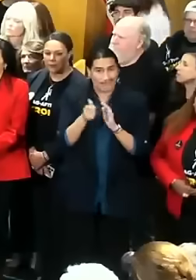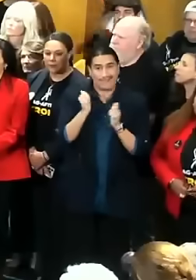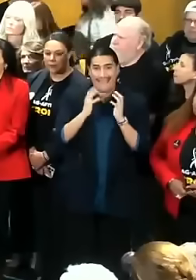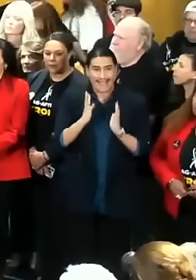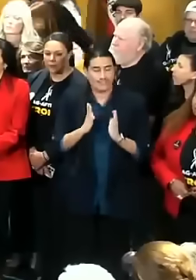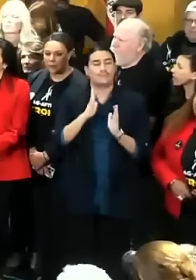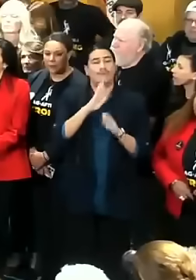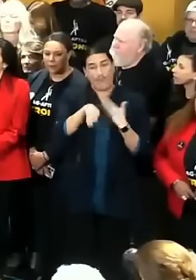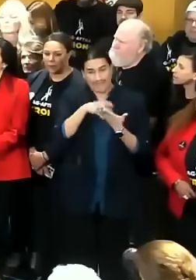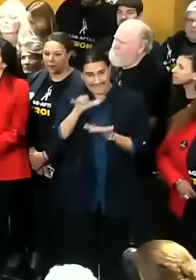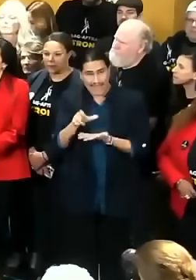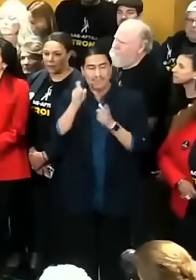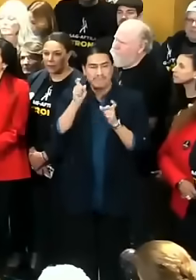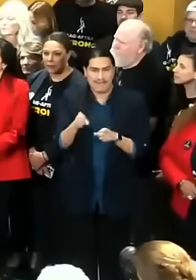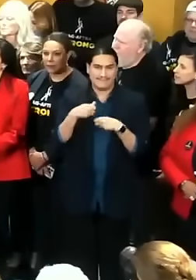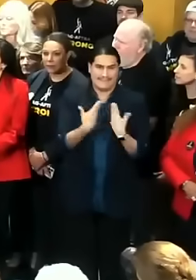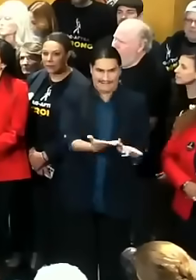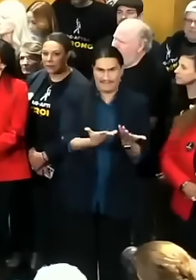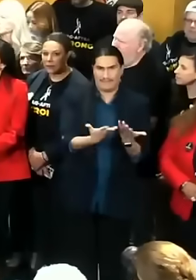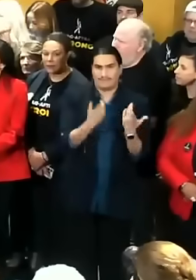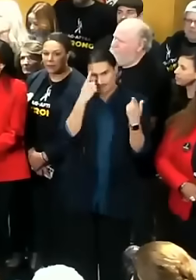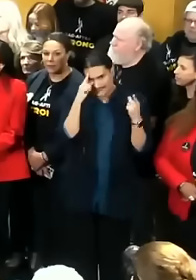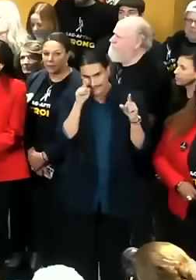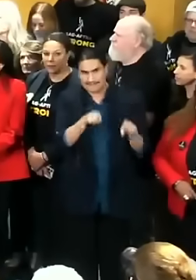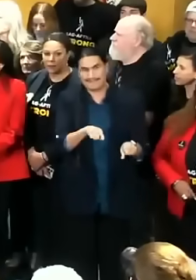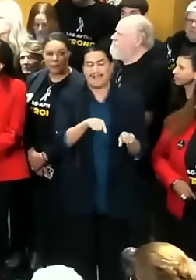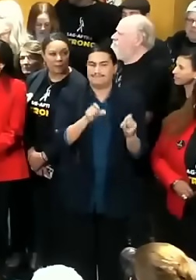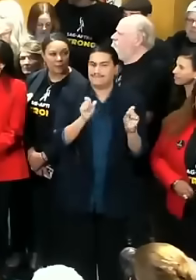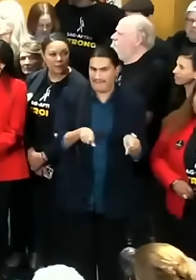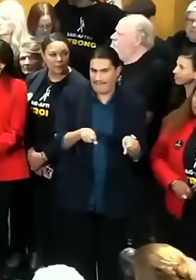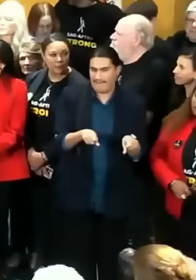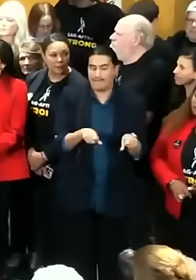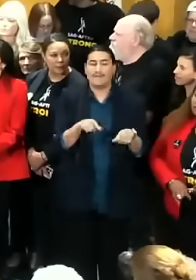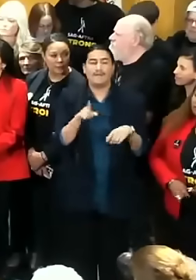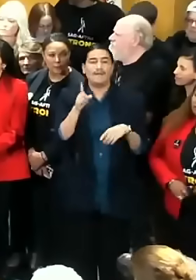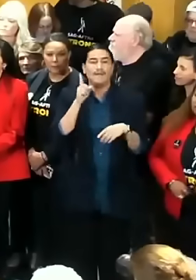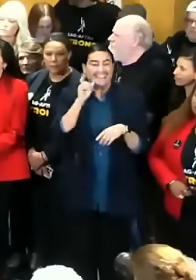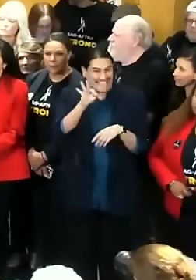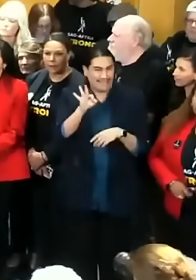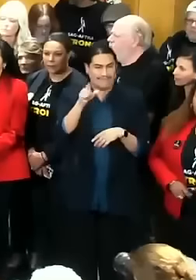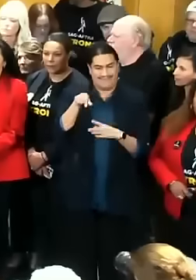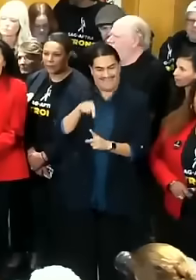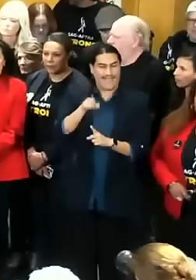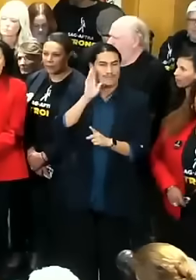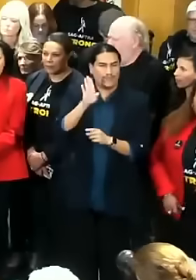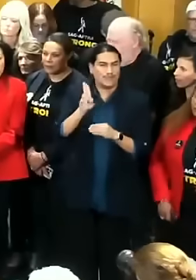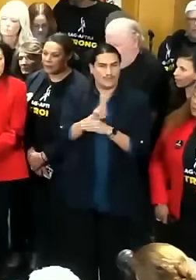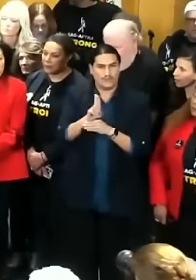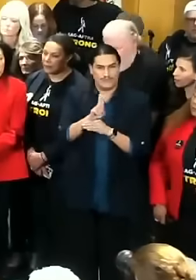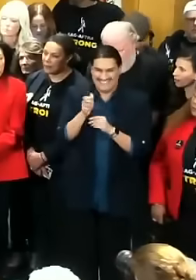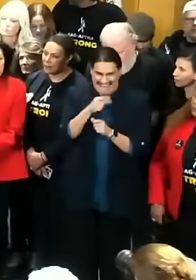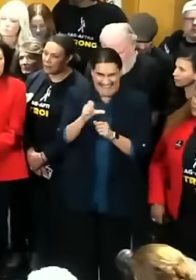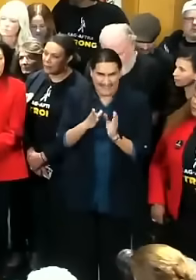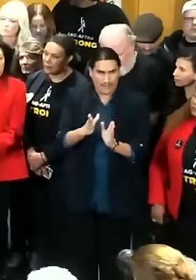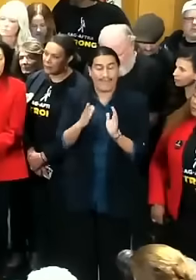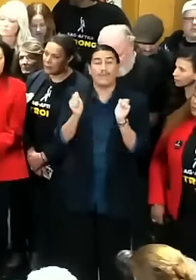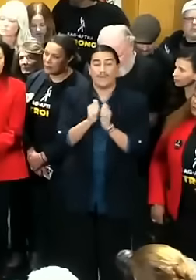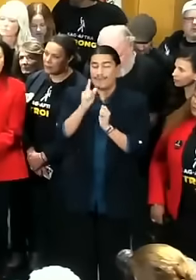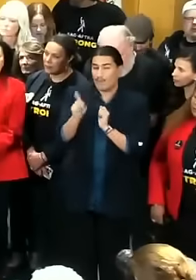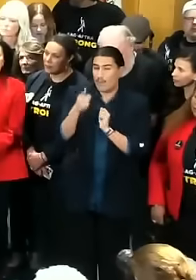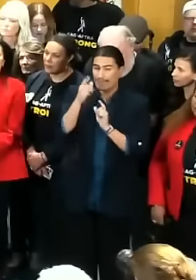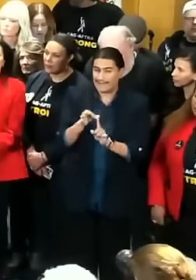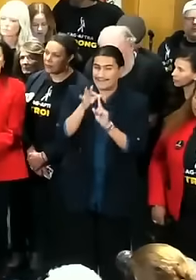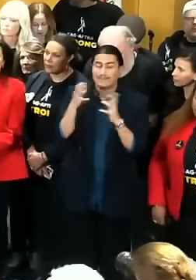that consent be obtained in the event there's going to be subsequent use of that digital replica. And with the sole exception